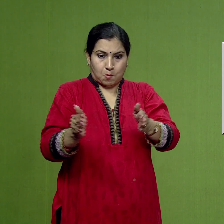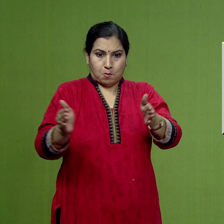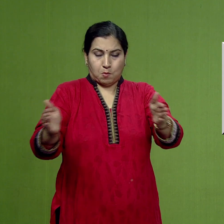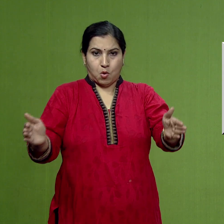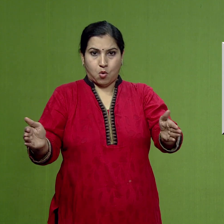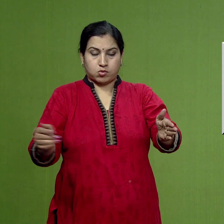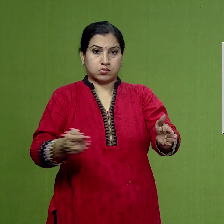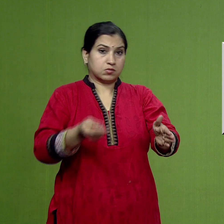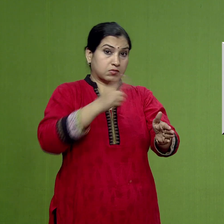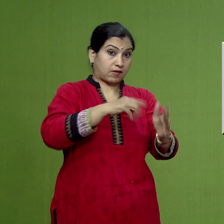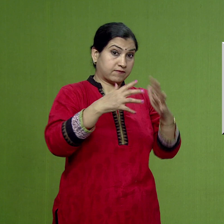of West Bengal.